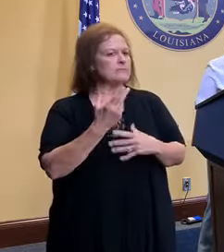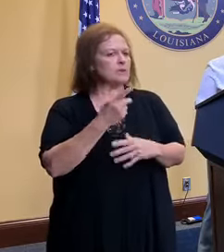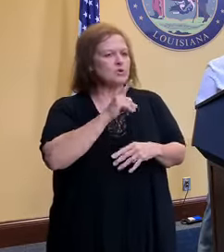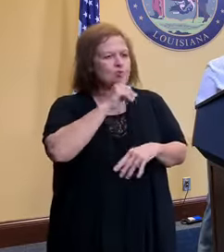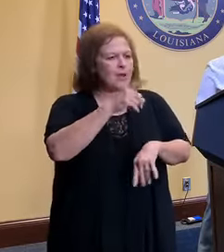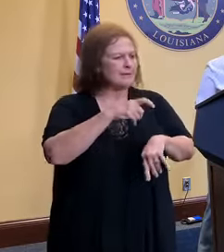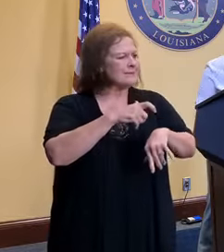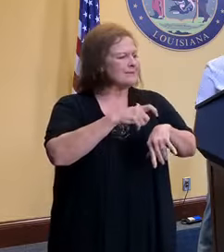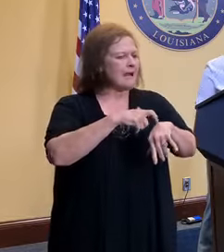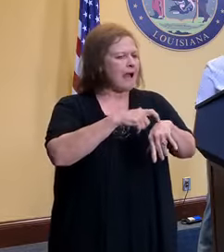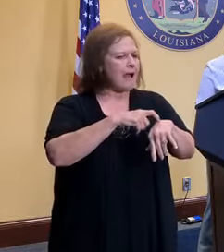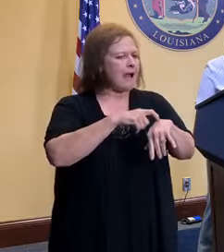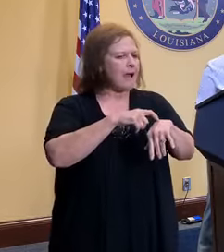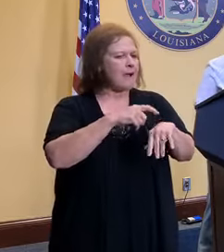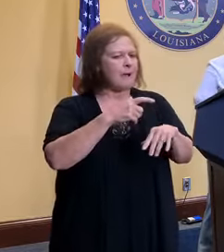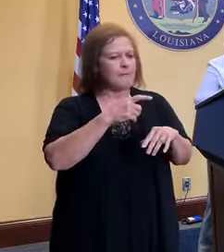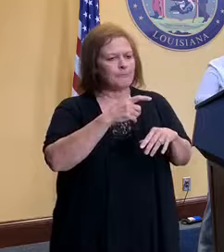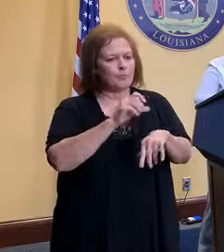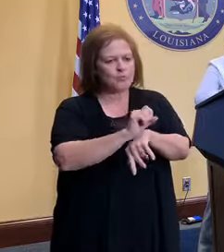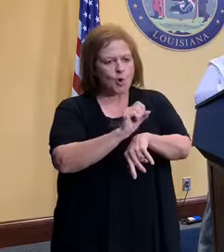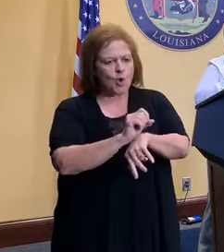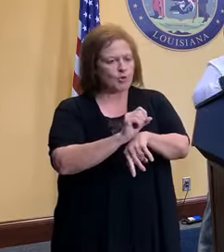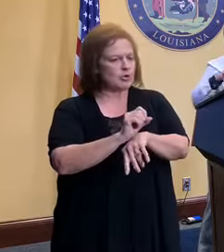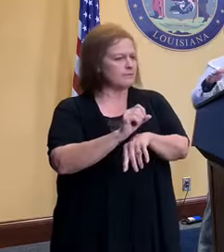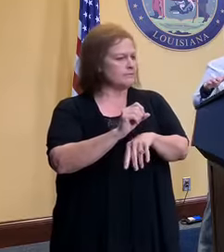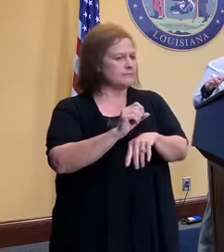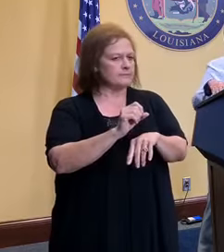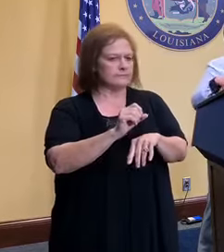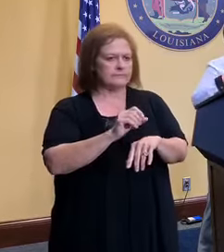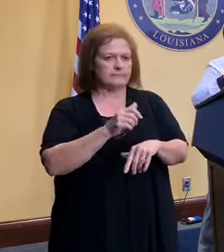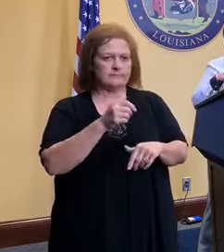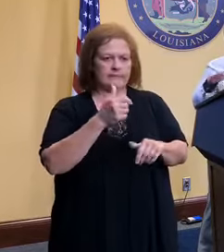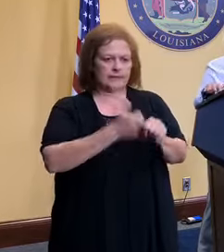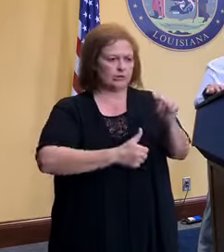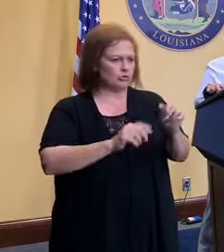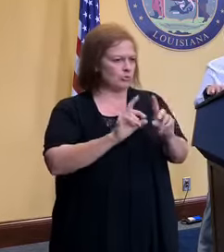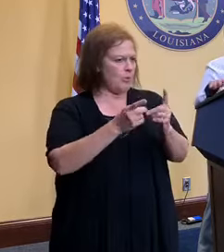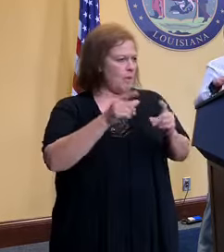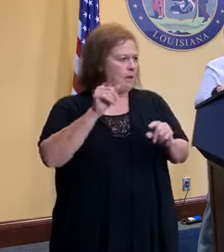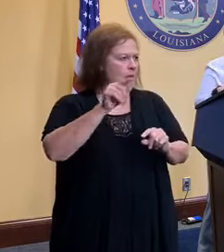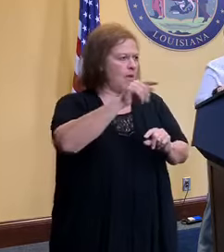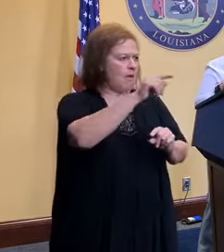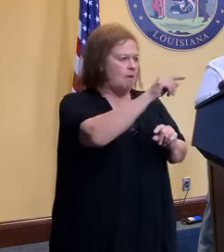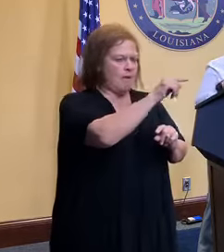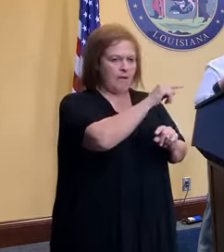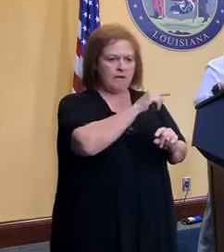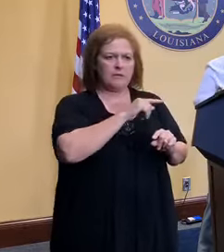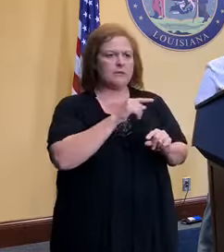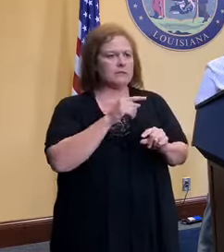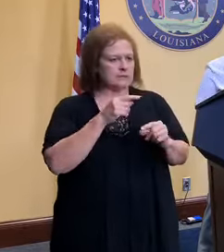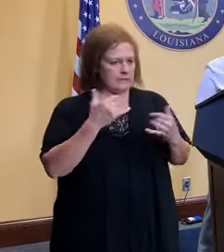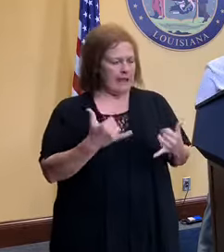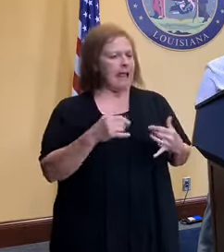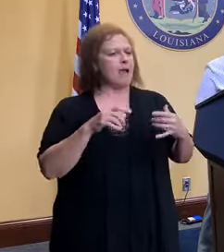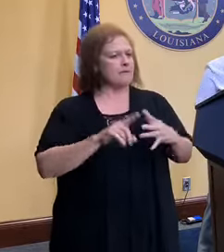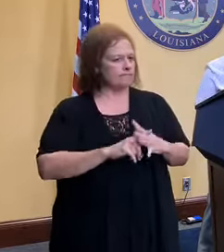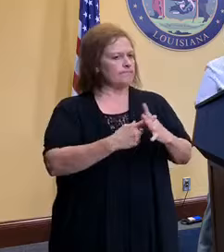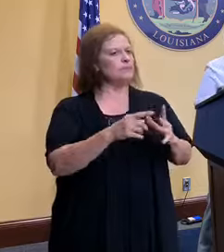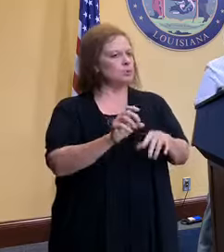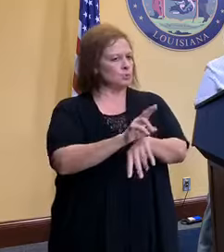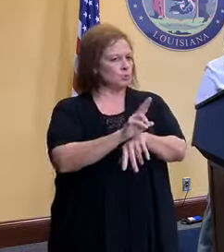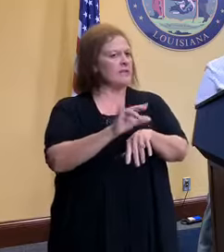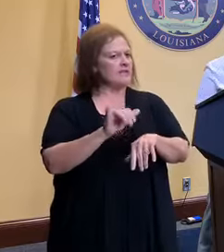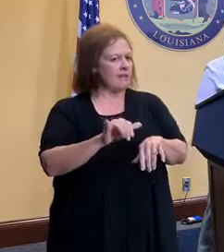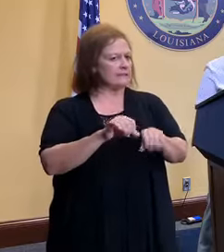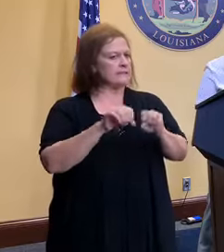for real-time collaboration across departments and across agencies affiliated with the city of New Orleans.